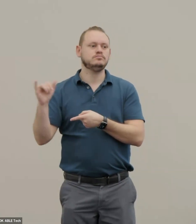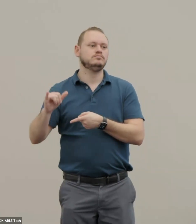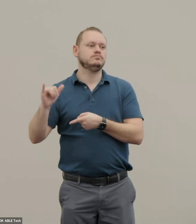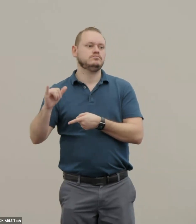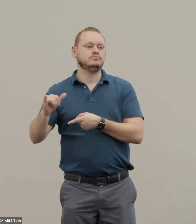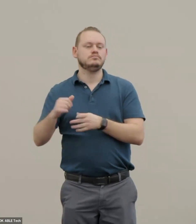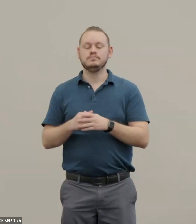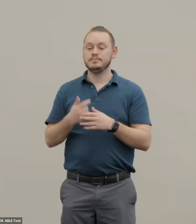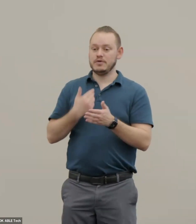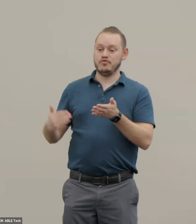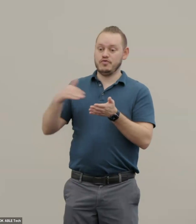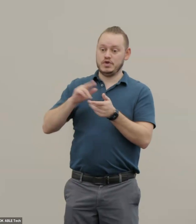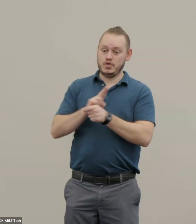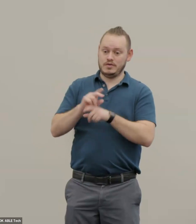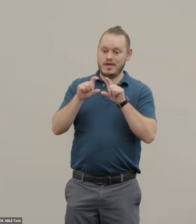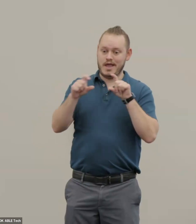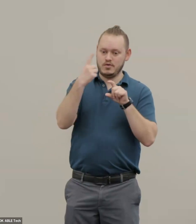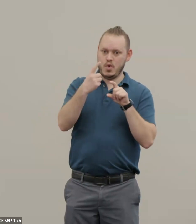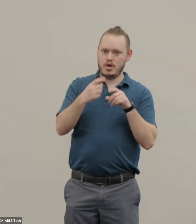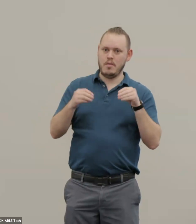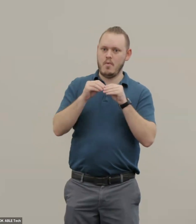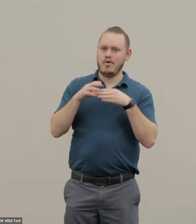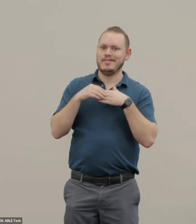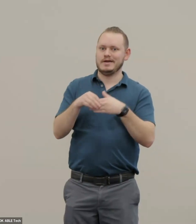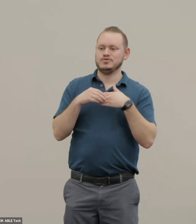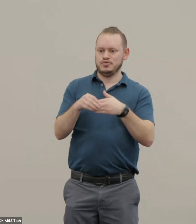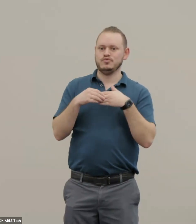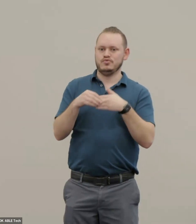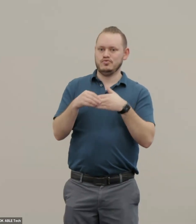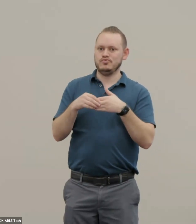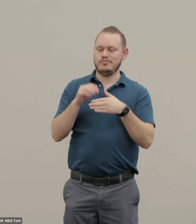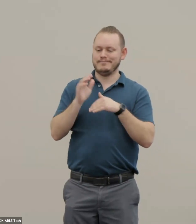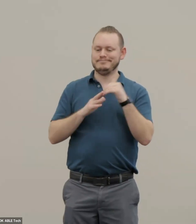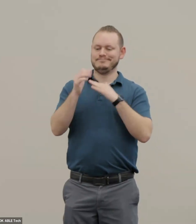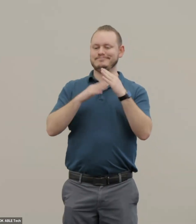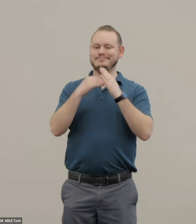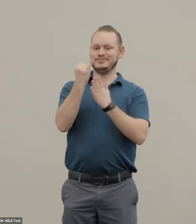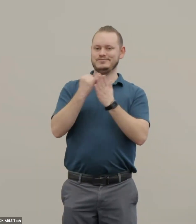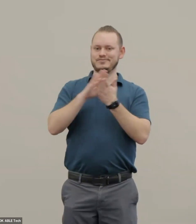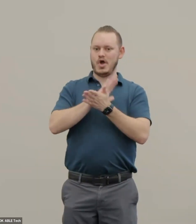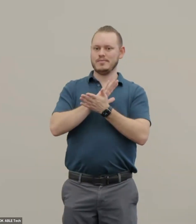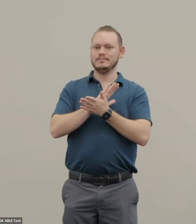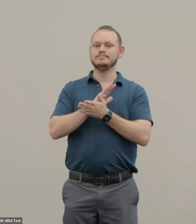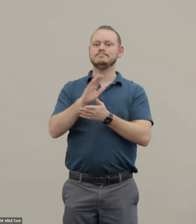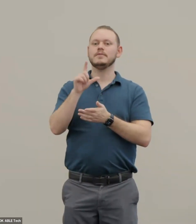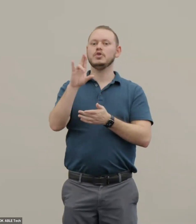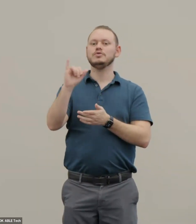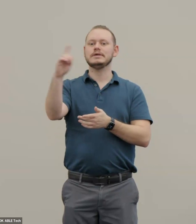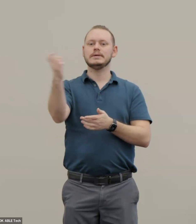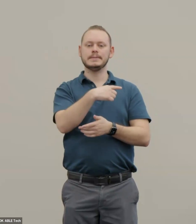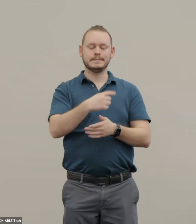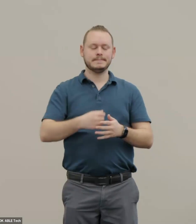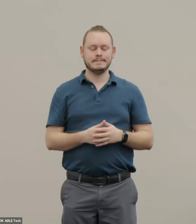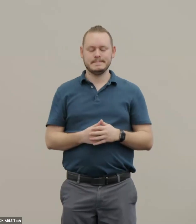So me reusing an H1 gives me a little bit more latitude as I'm building the document. Yes, Lucy. Where I find